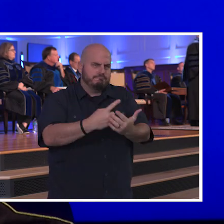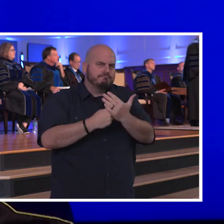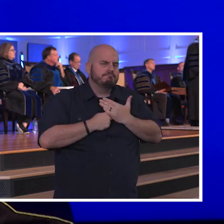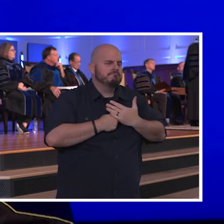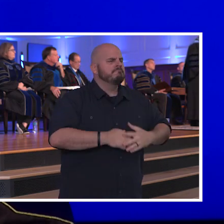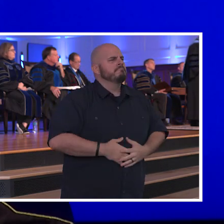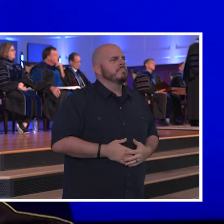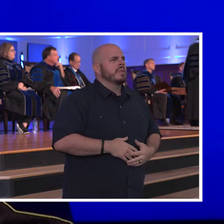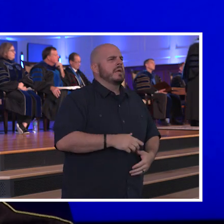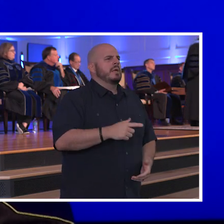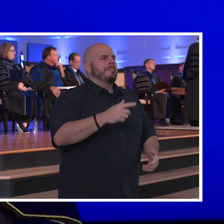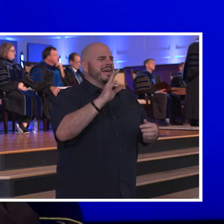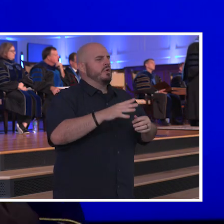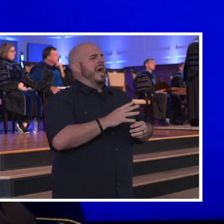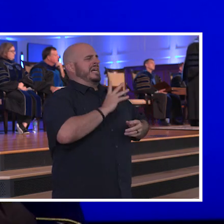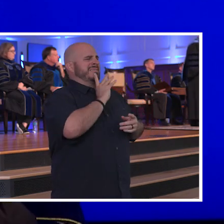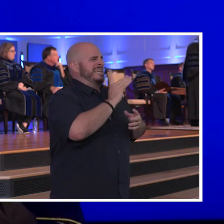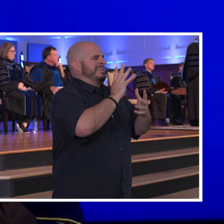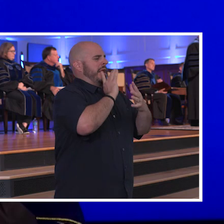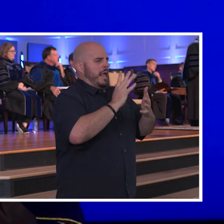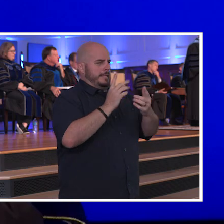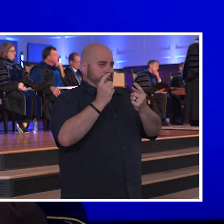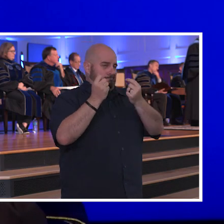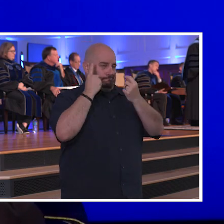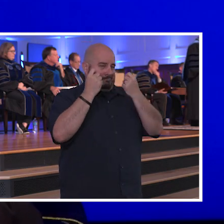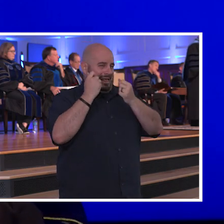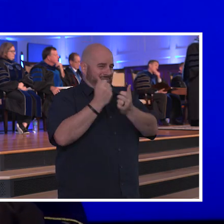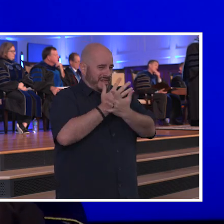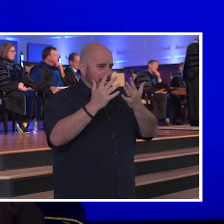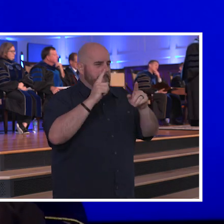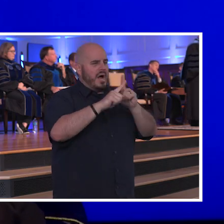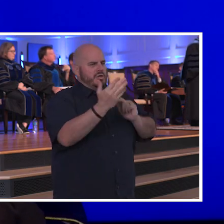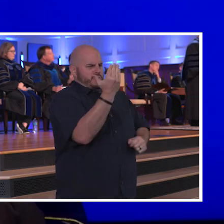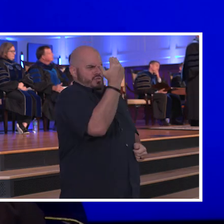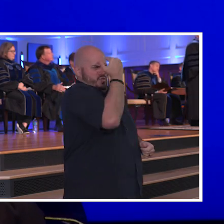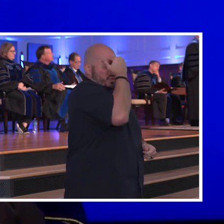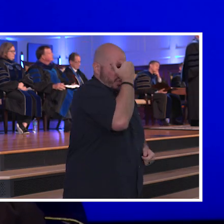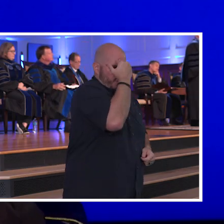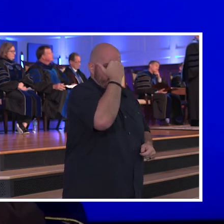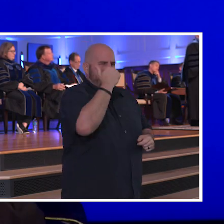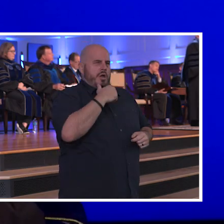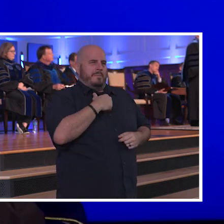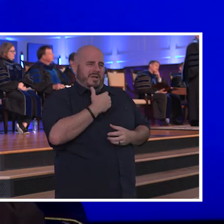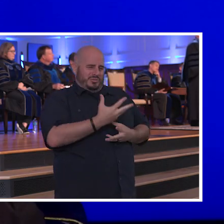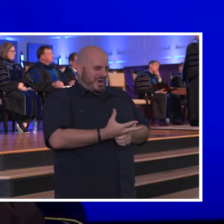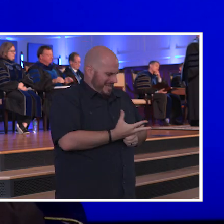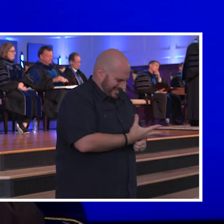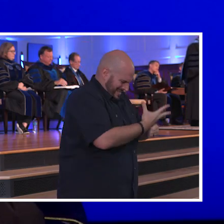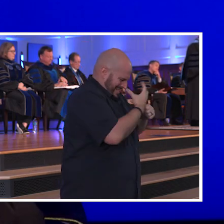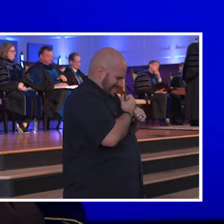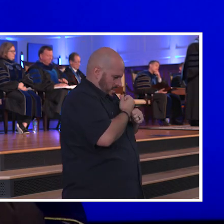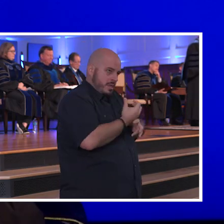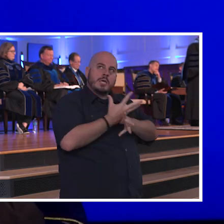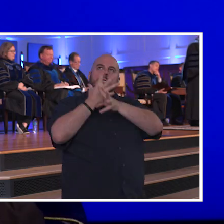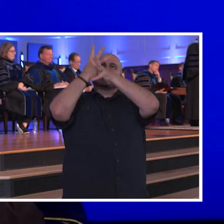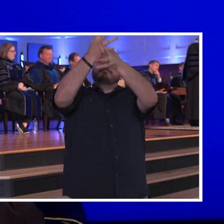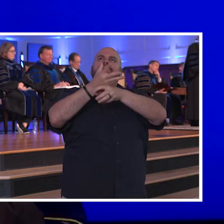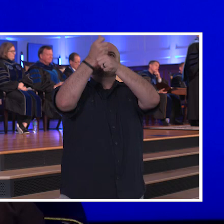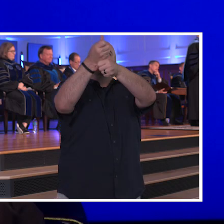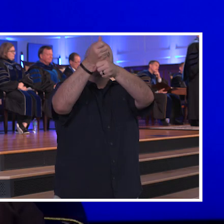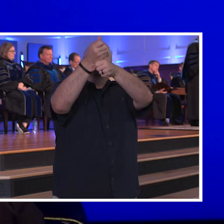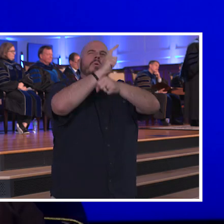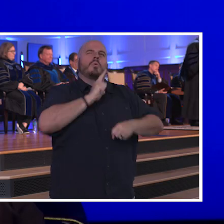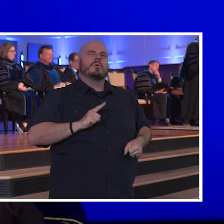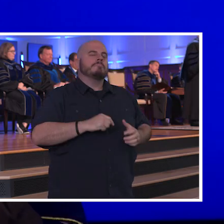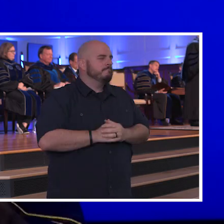understand everything, but she did know that she was putting her trust in the Lord. Yvette was